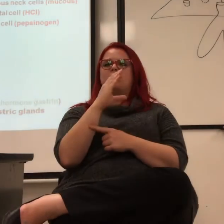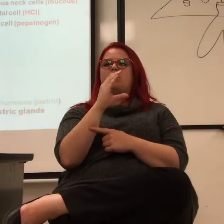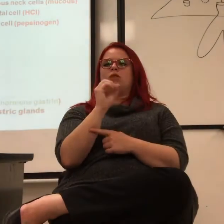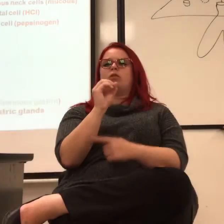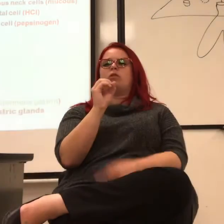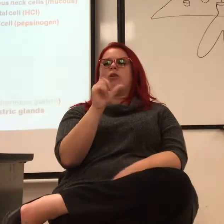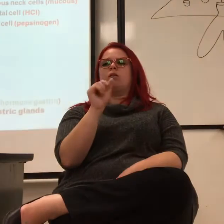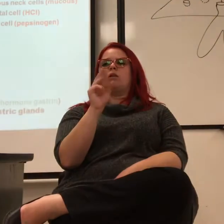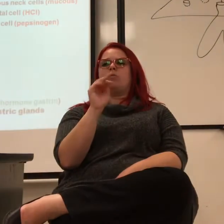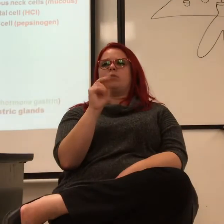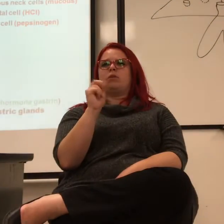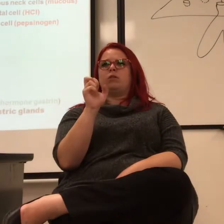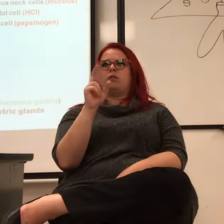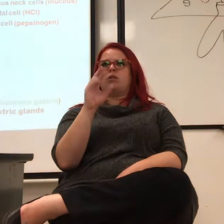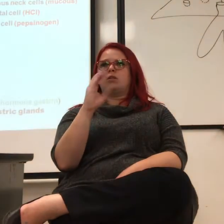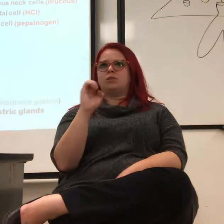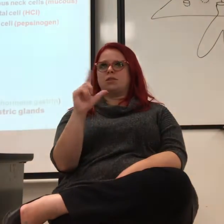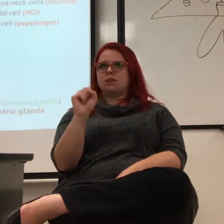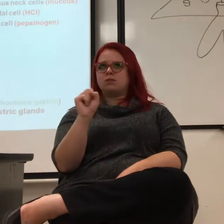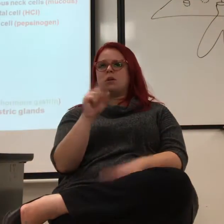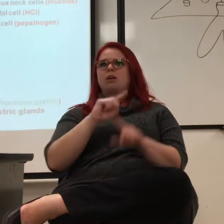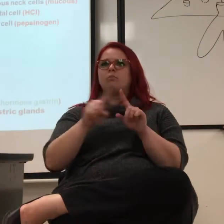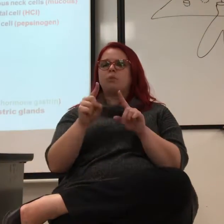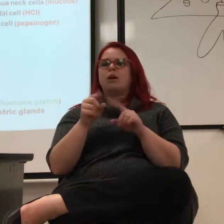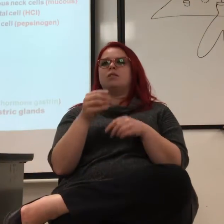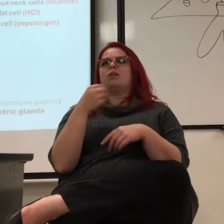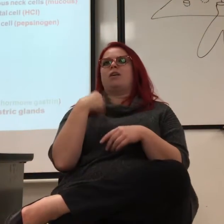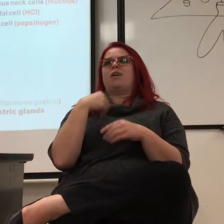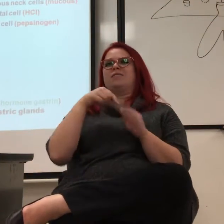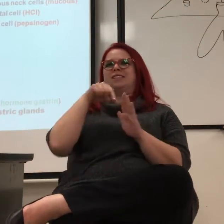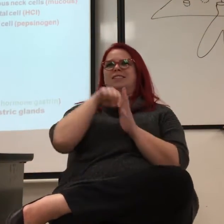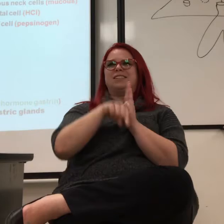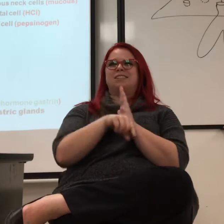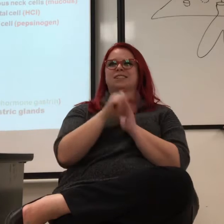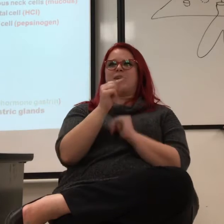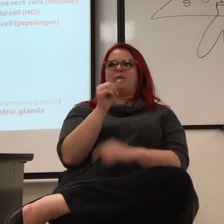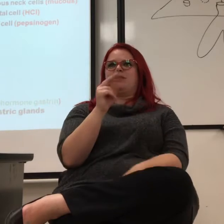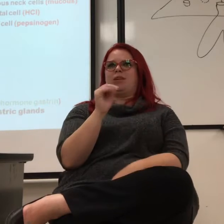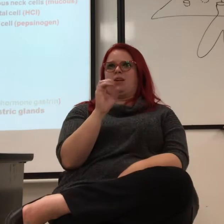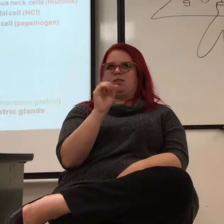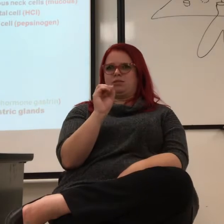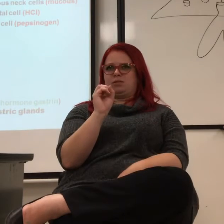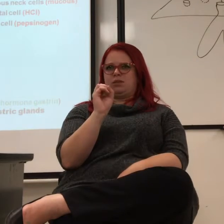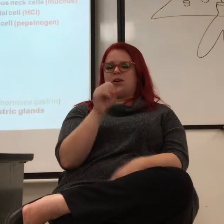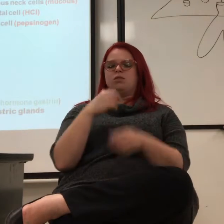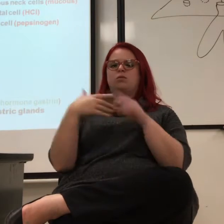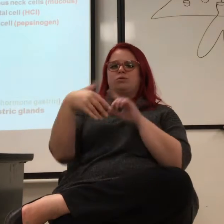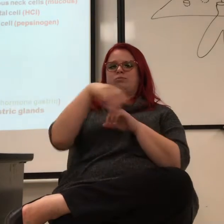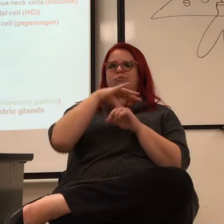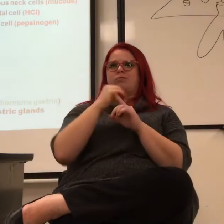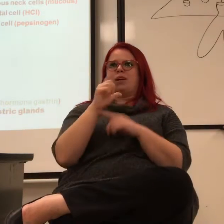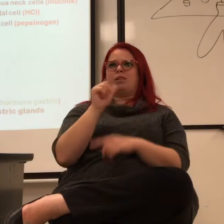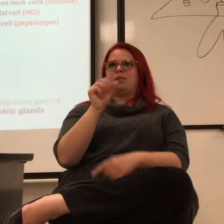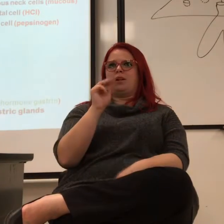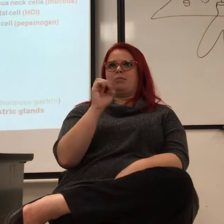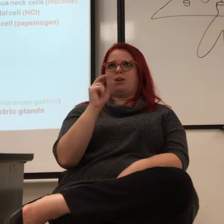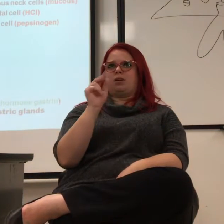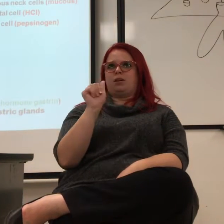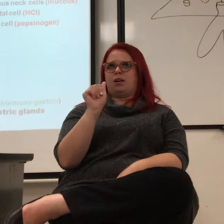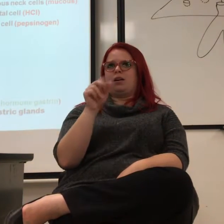into these deep glands. So all around it would be lamina propria, connective tissue. So this is all